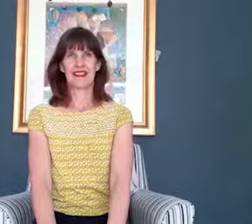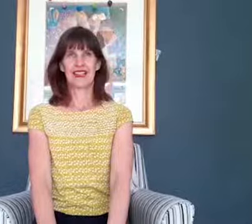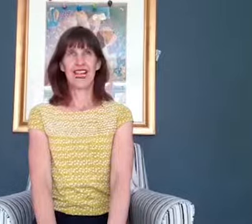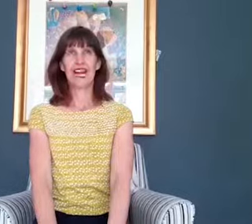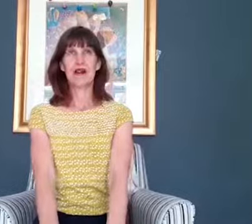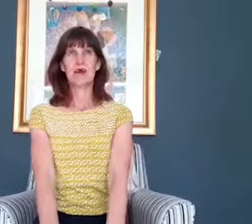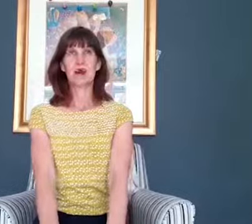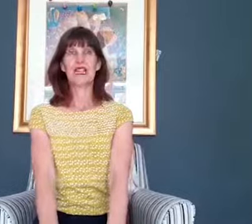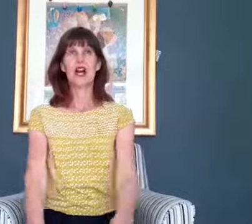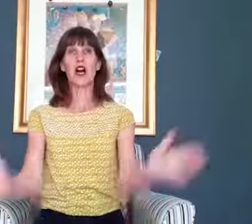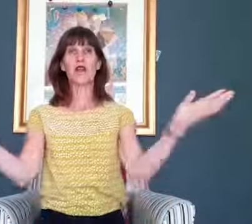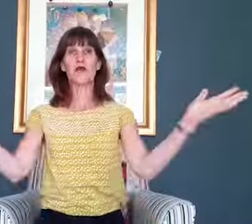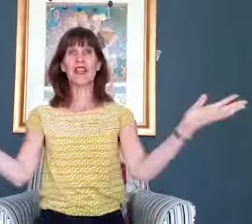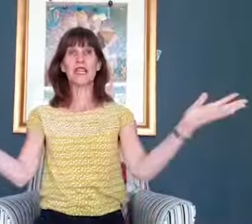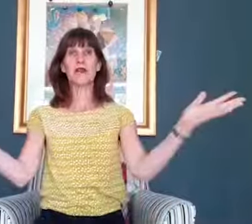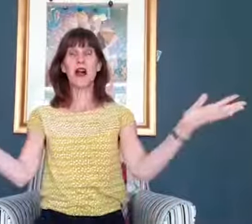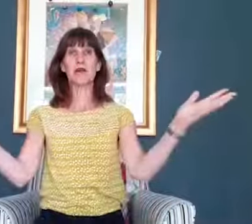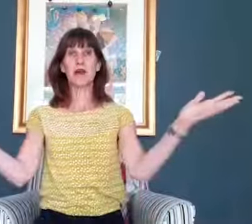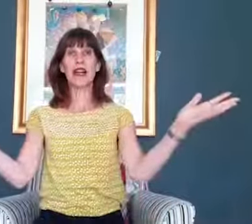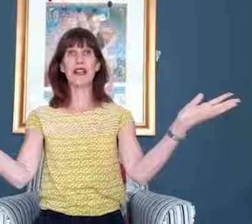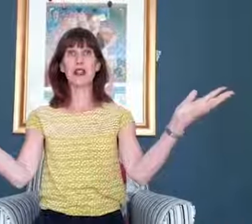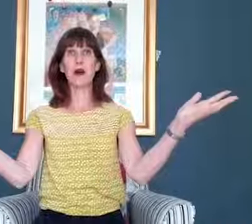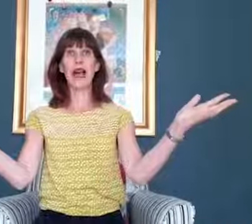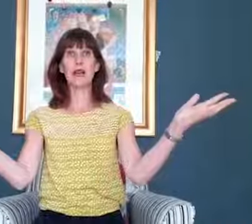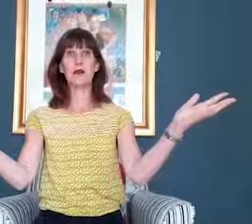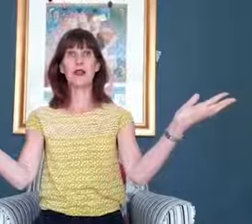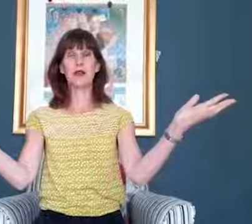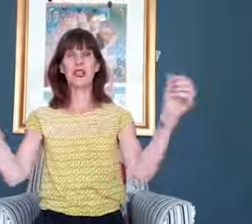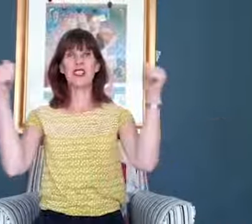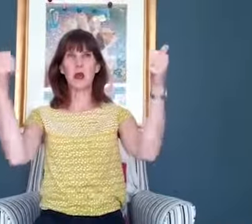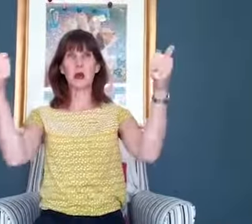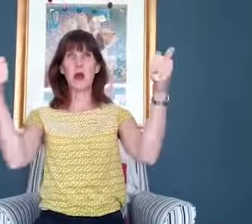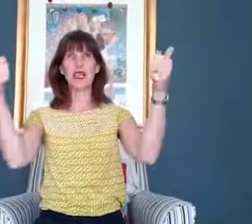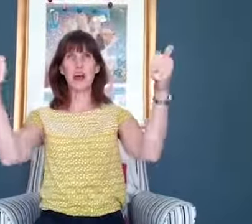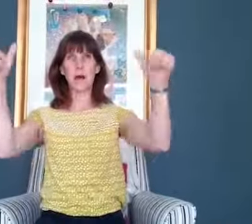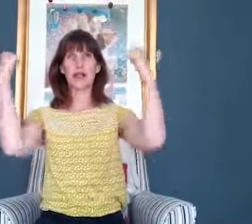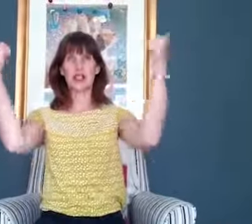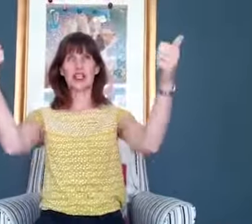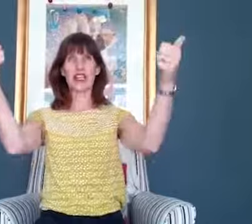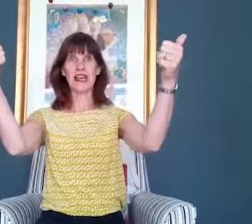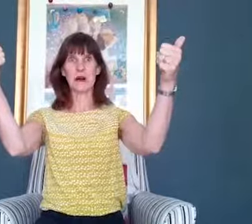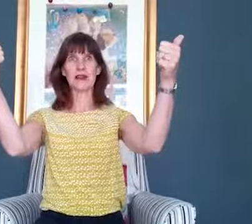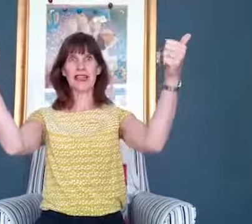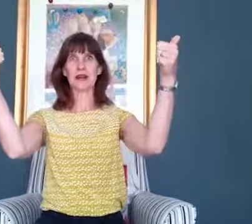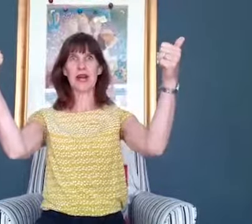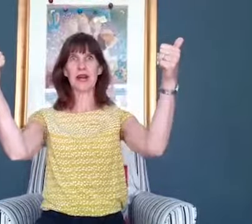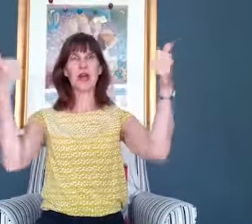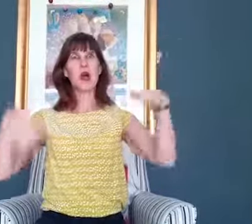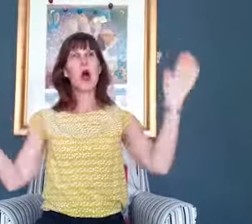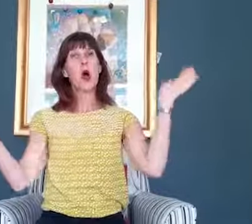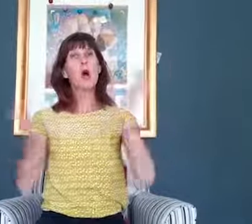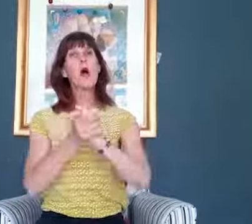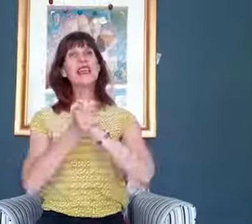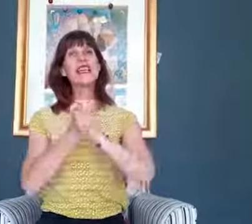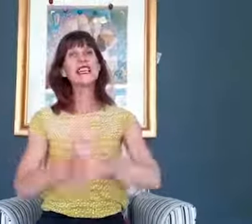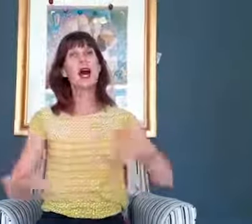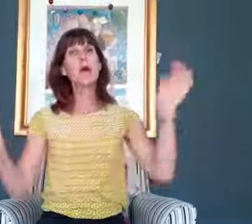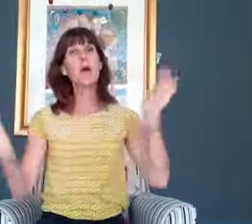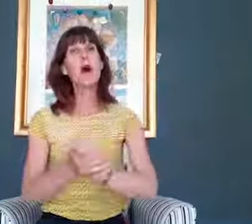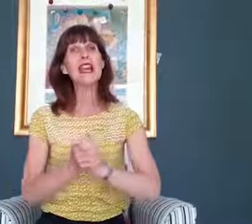Hello everybody, are you ready for our brand new hello song? It's called Wake Up Shake Up. Here we go. Wake up, wake